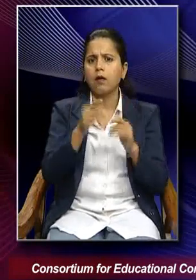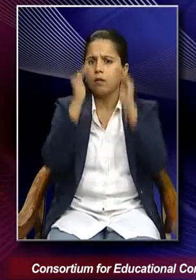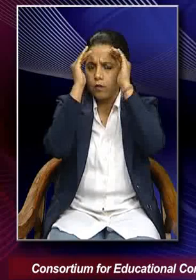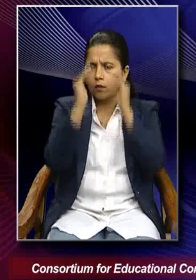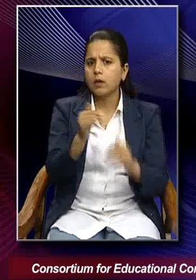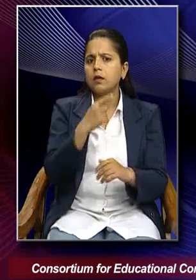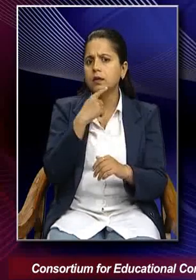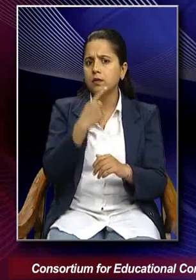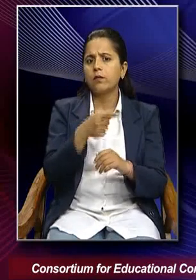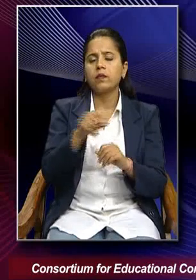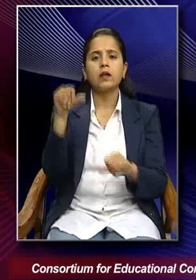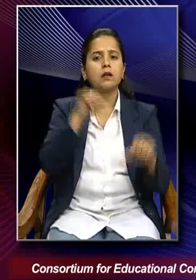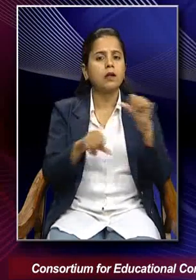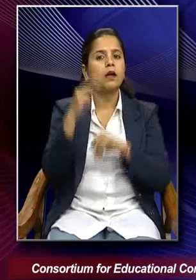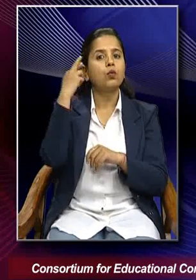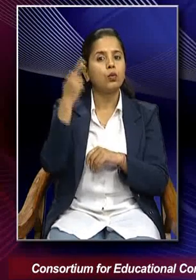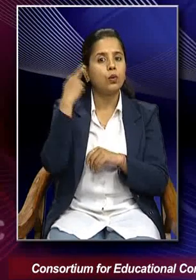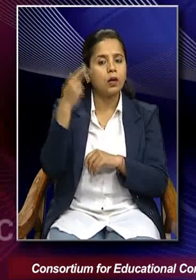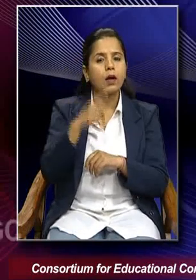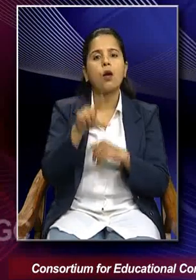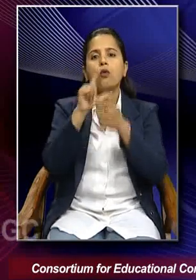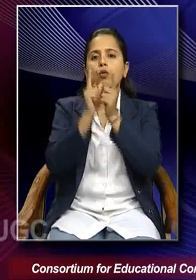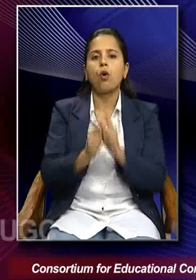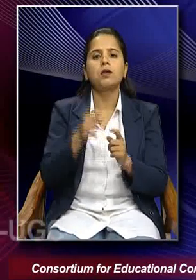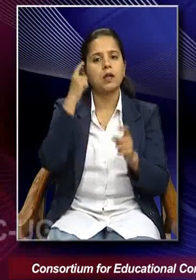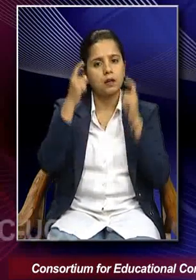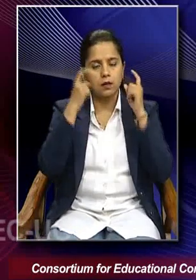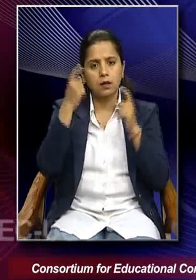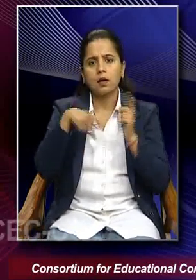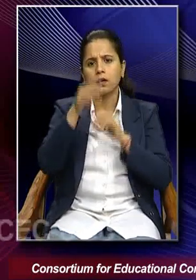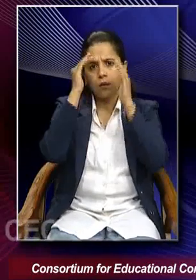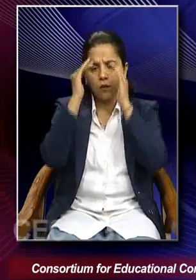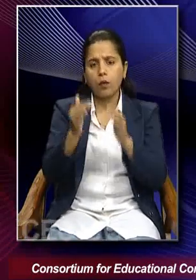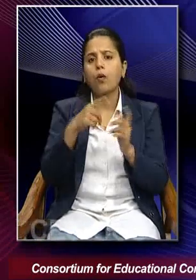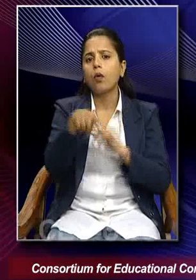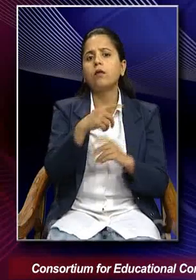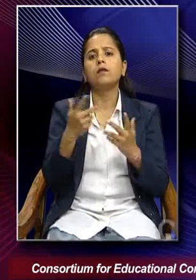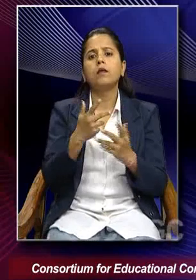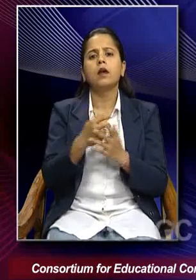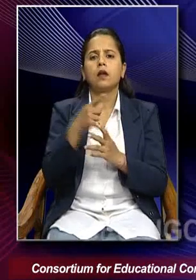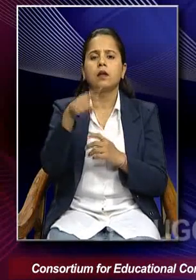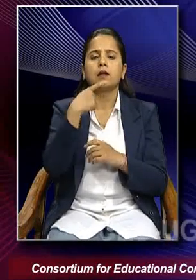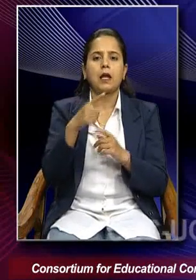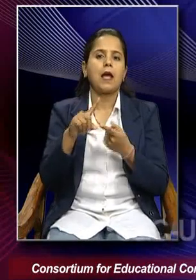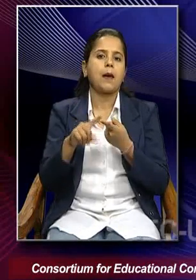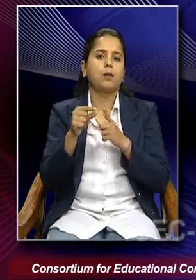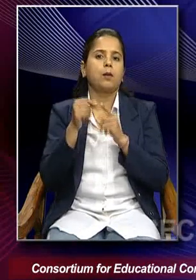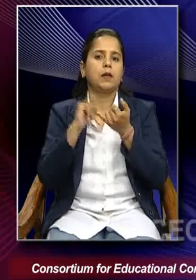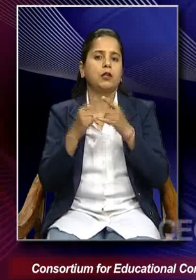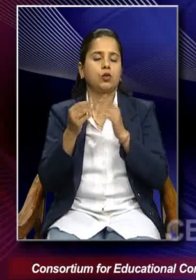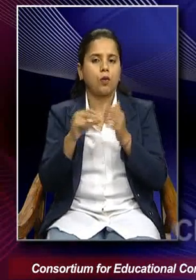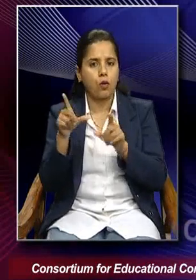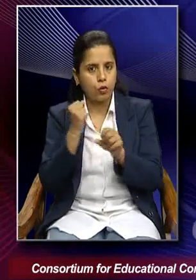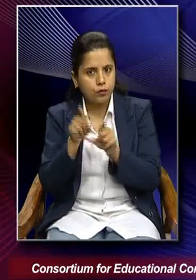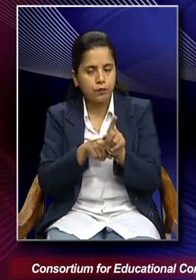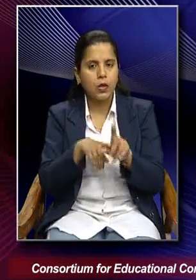on science of reasoning and logical thinking, and their emphasis is on you can say epistemology or the nature